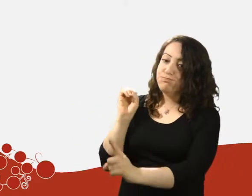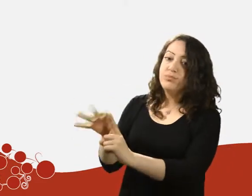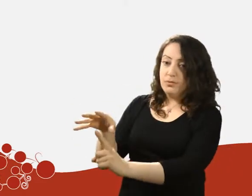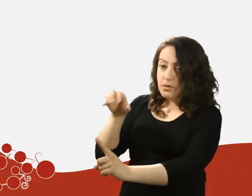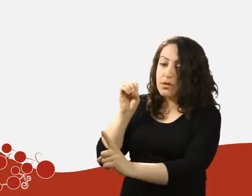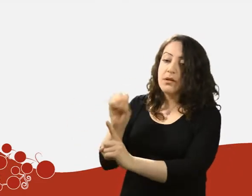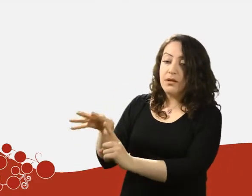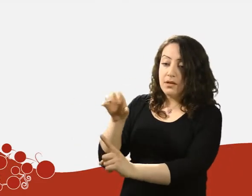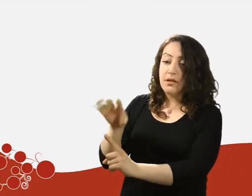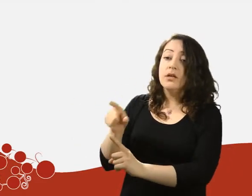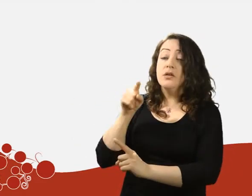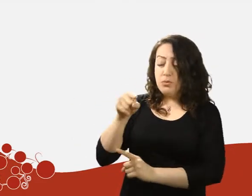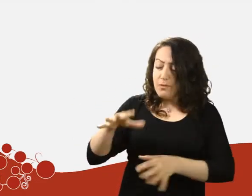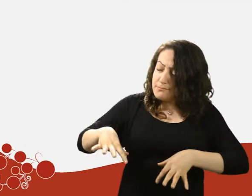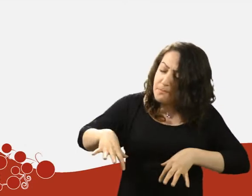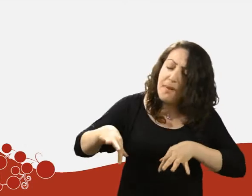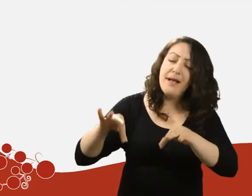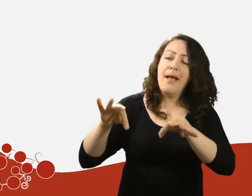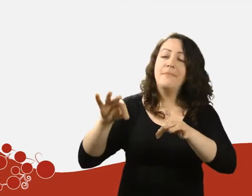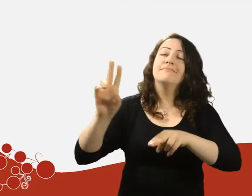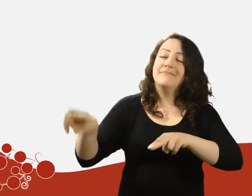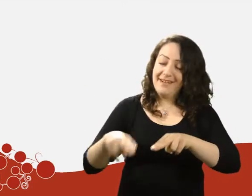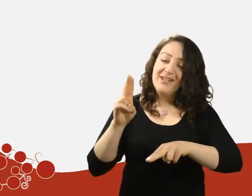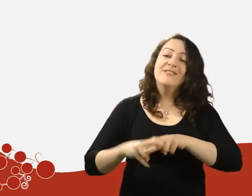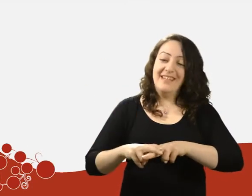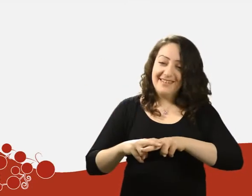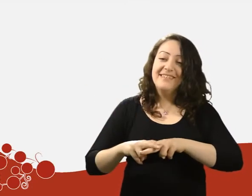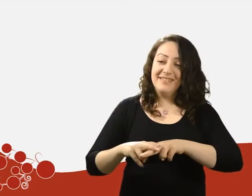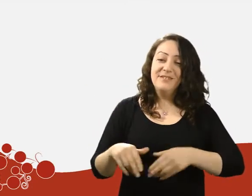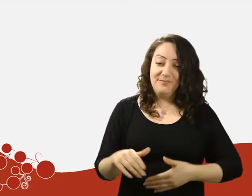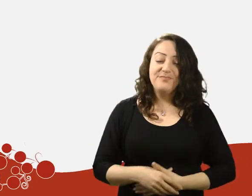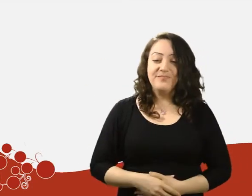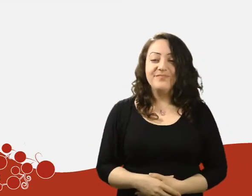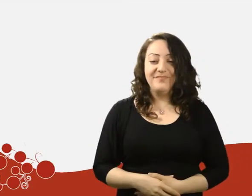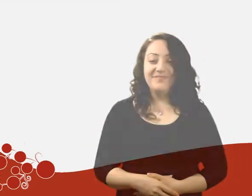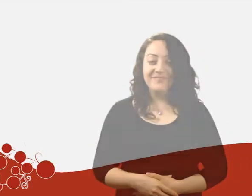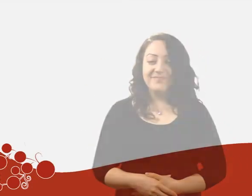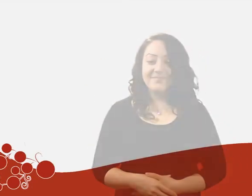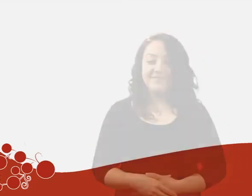you immerse yourself in ASL, the quicker you will acquire the syntax naturally.